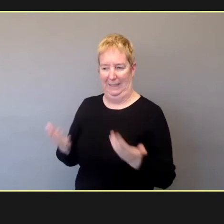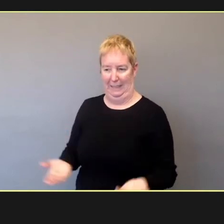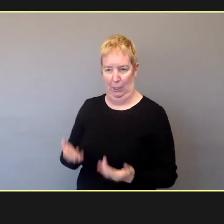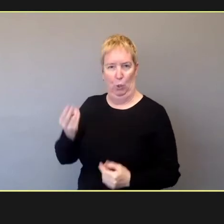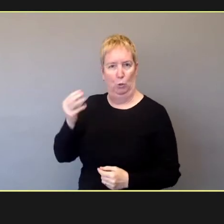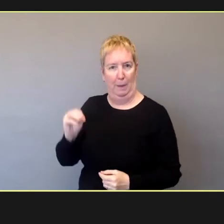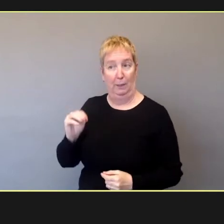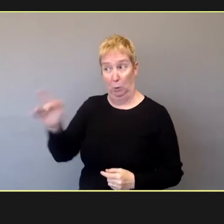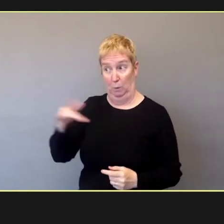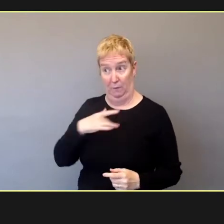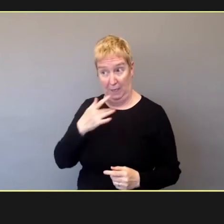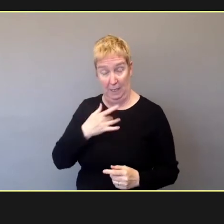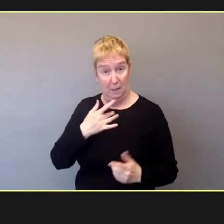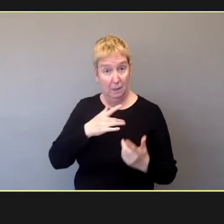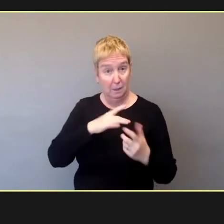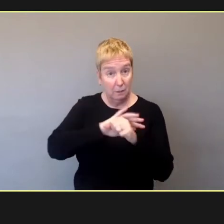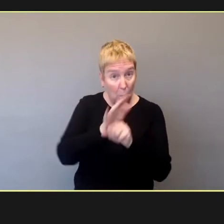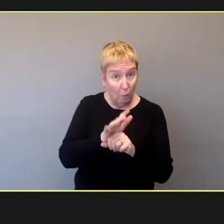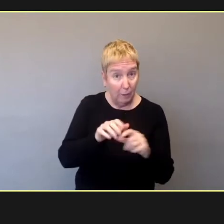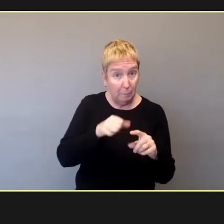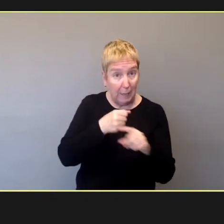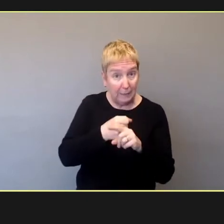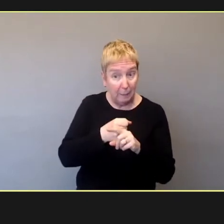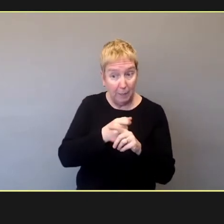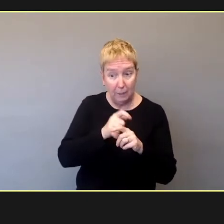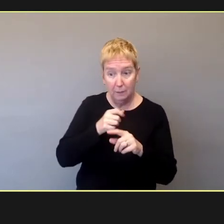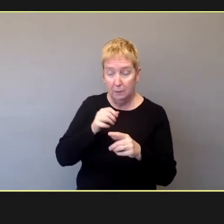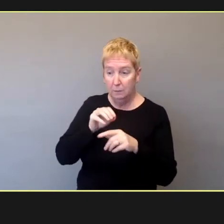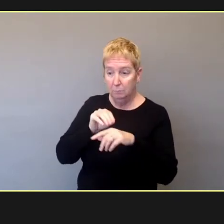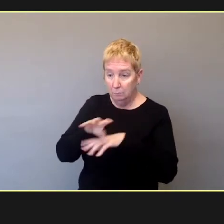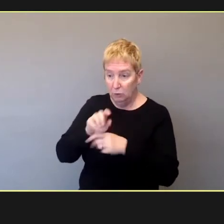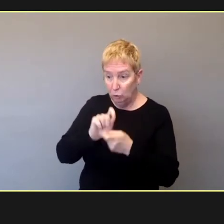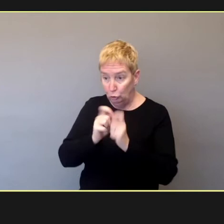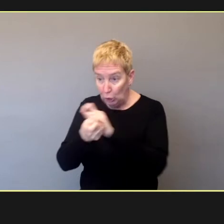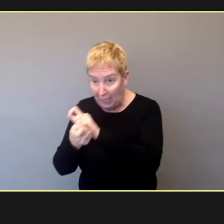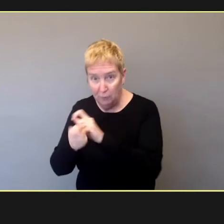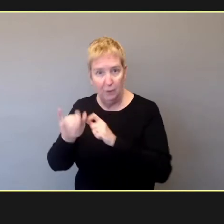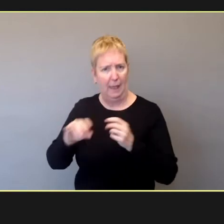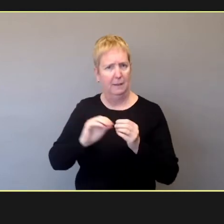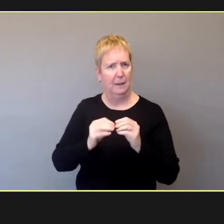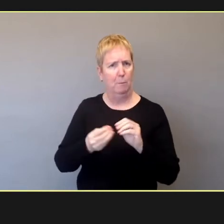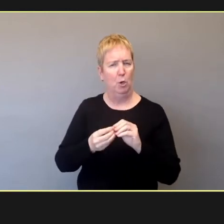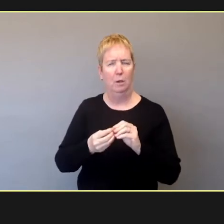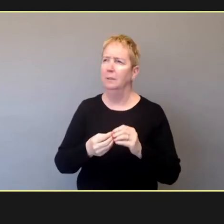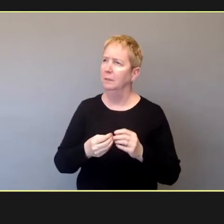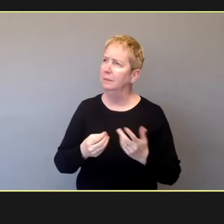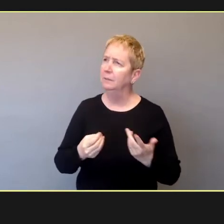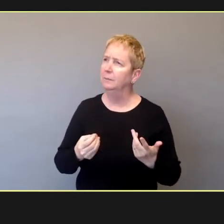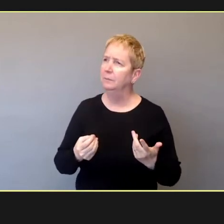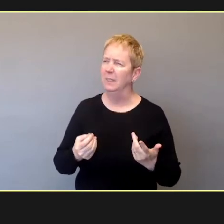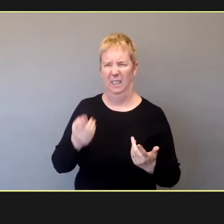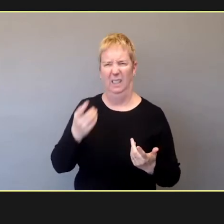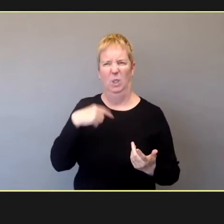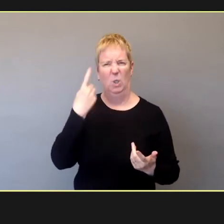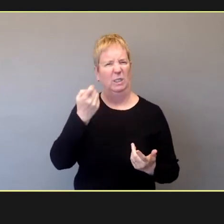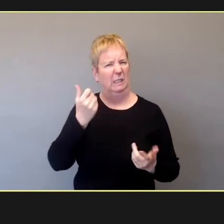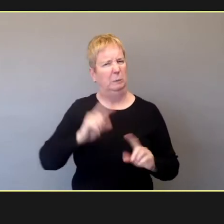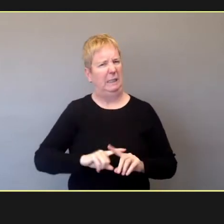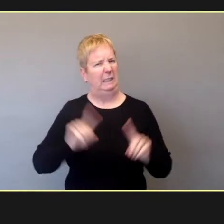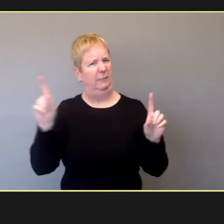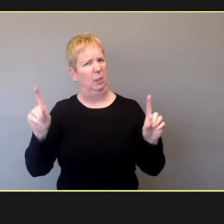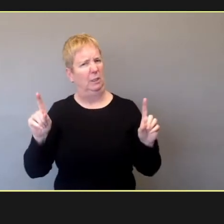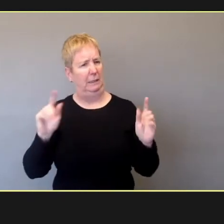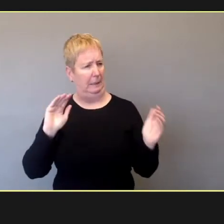number of teen births or pregnancies, given it looks, similar-ish to past